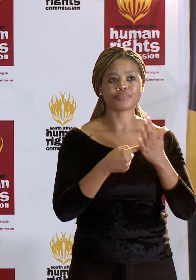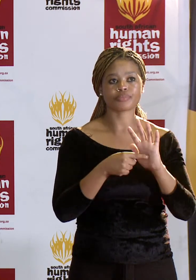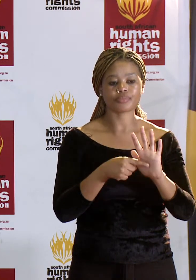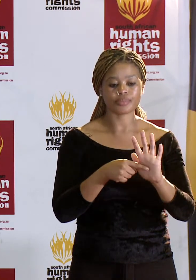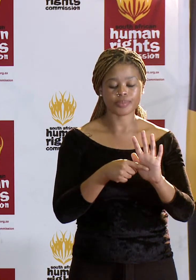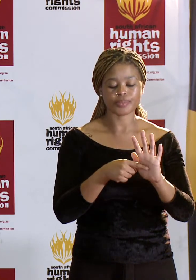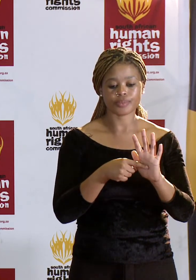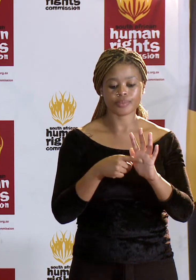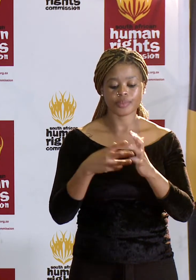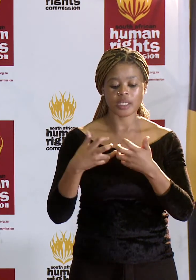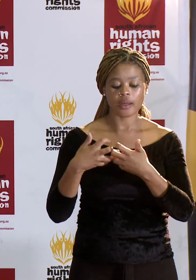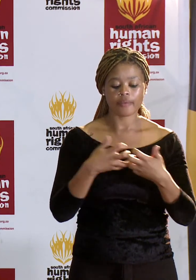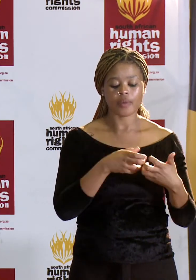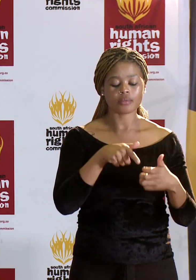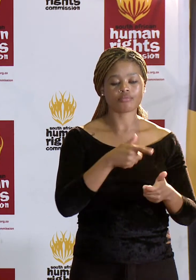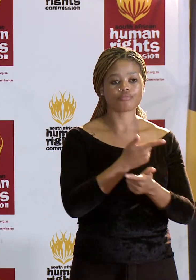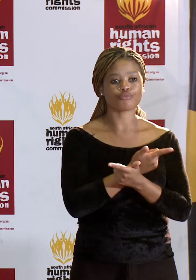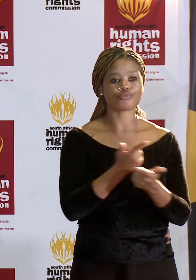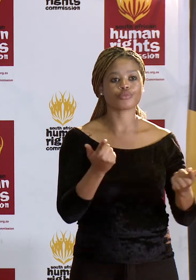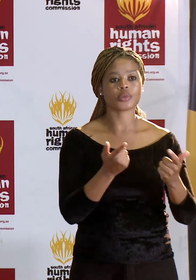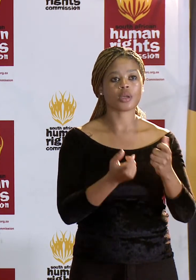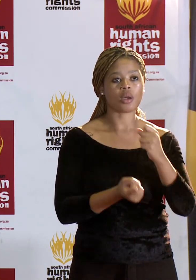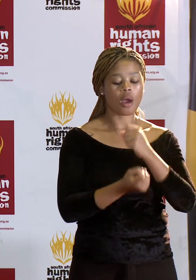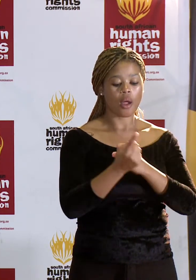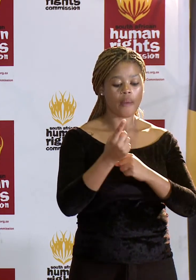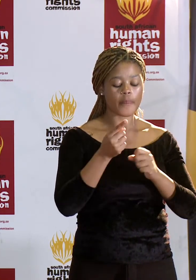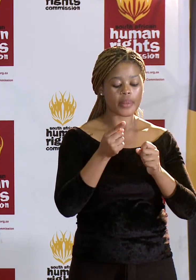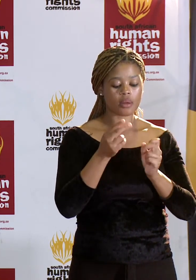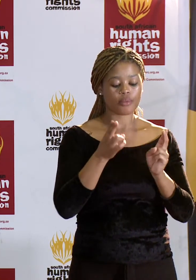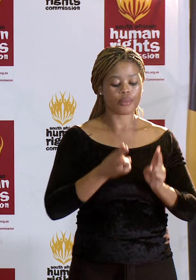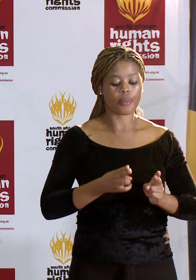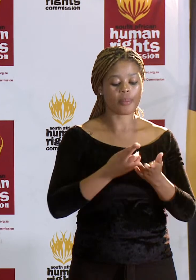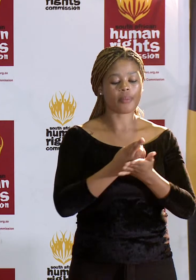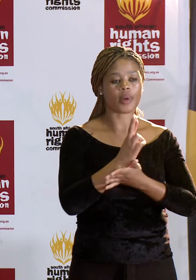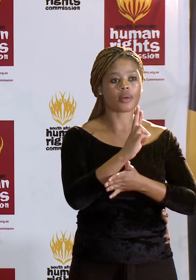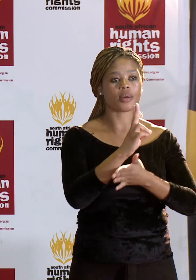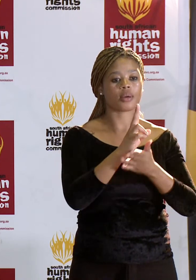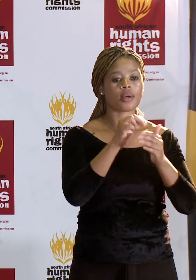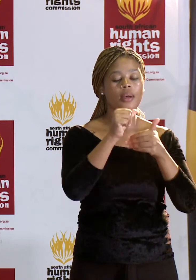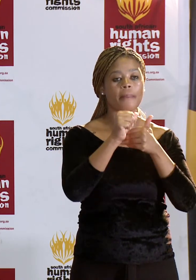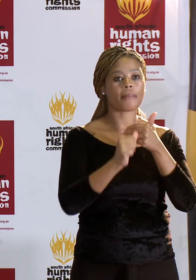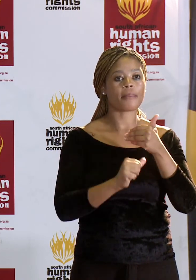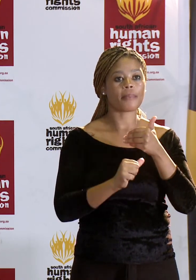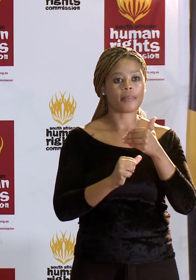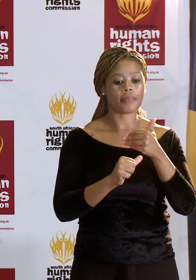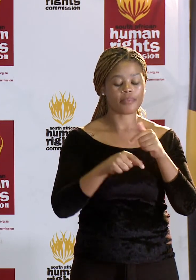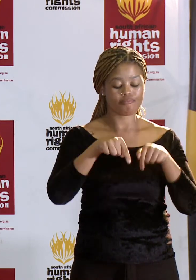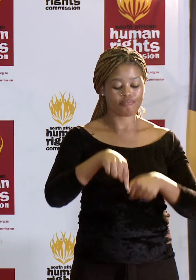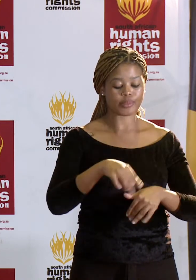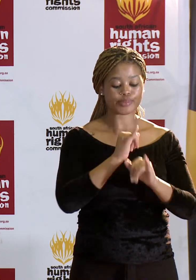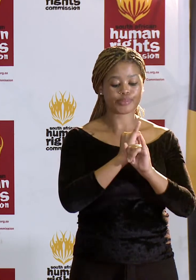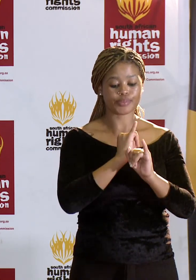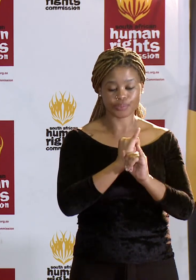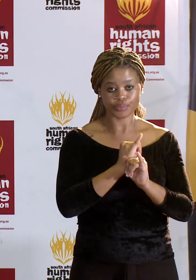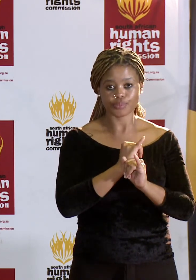is fitting that this launch is taking place during Human Rights Month in this